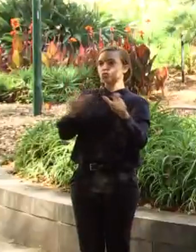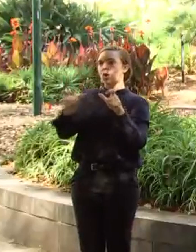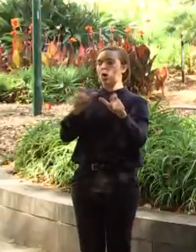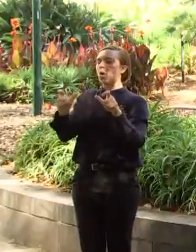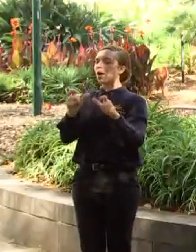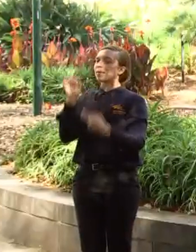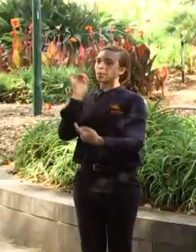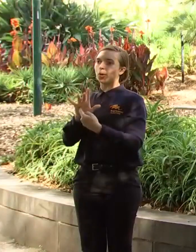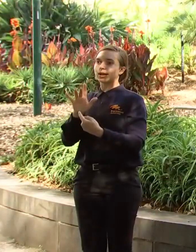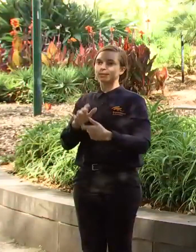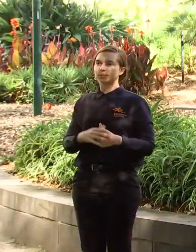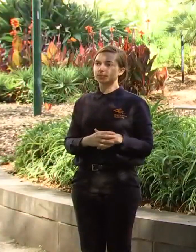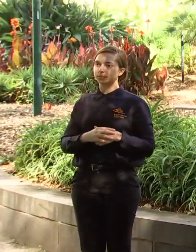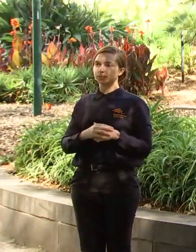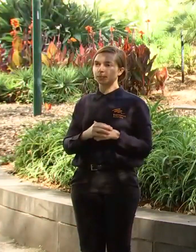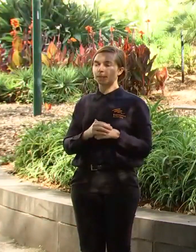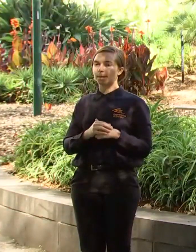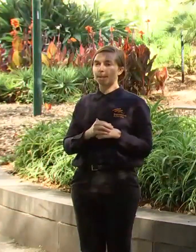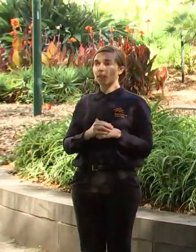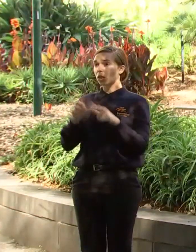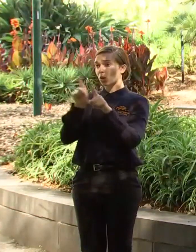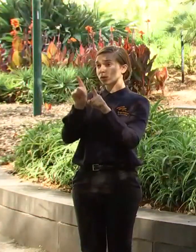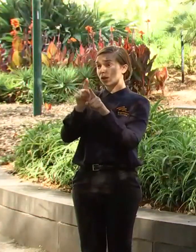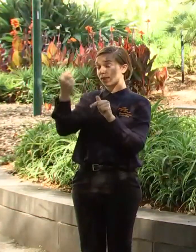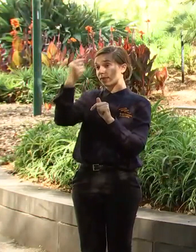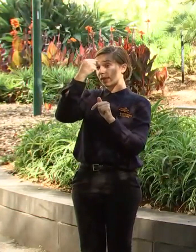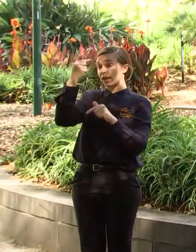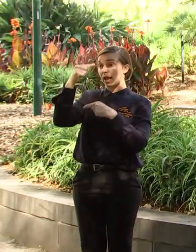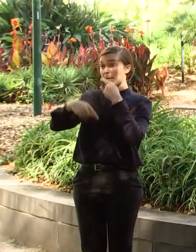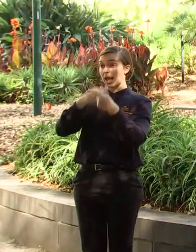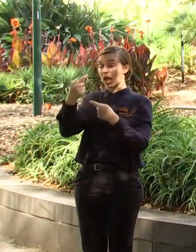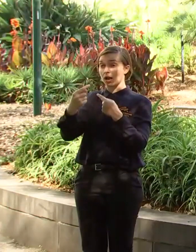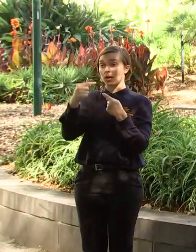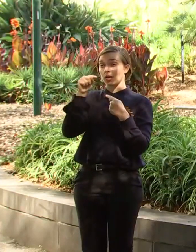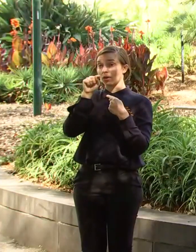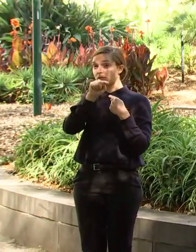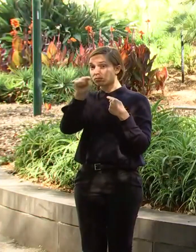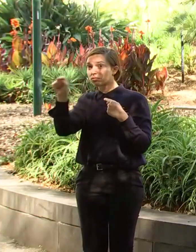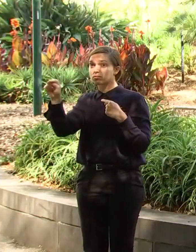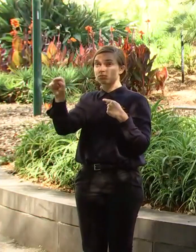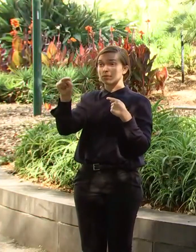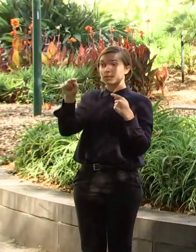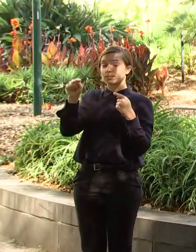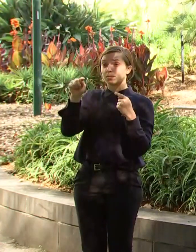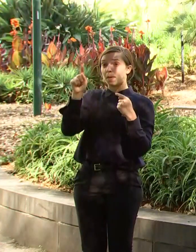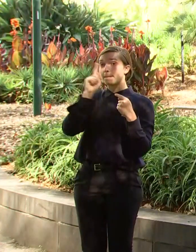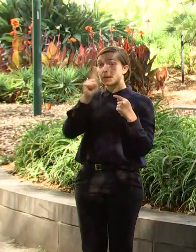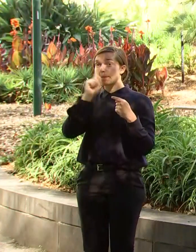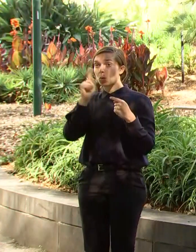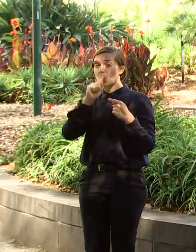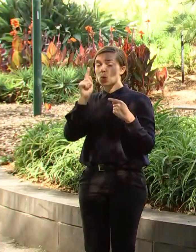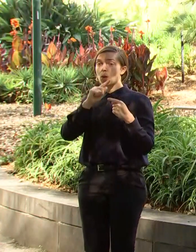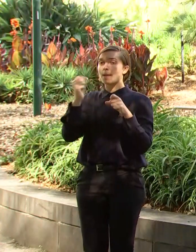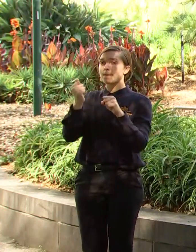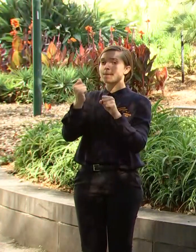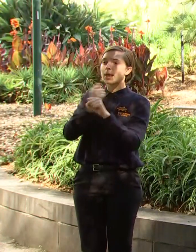weakness, and you've got redundancies for those as well, like the family test, for instance, That way, you can have a greater confidence, not a certainty, but a